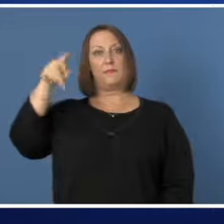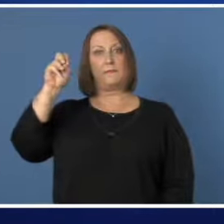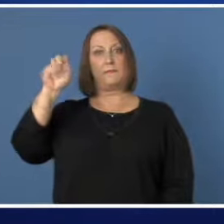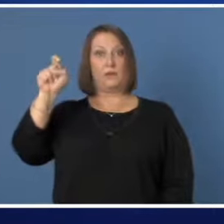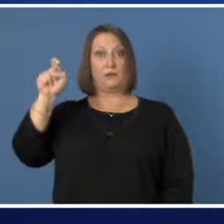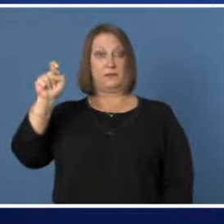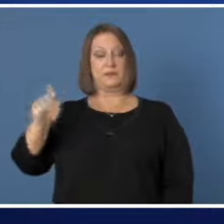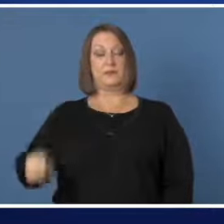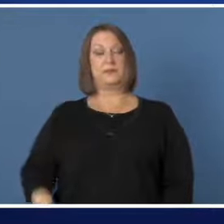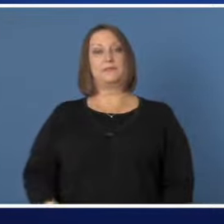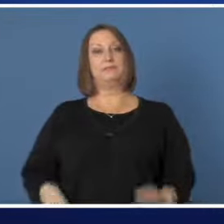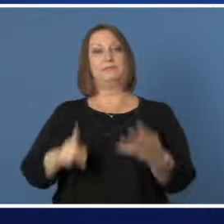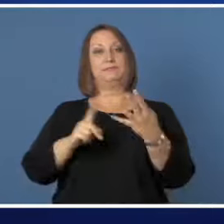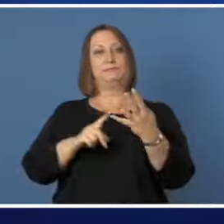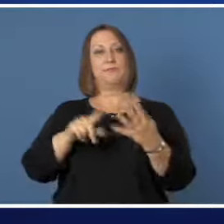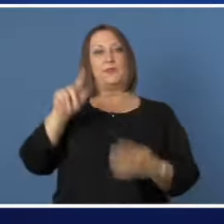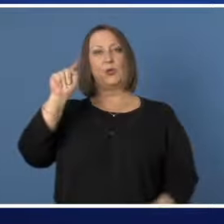smallpox,